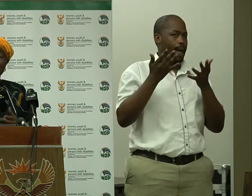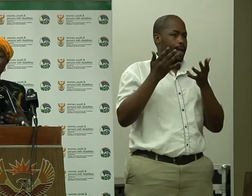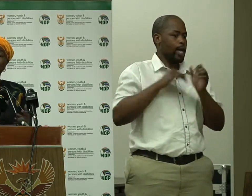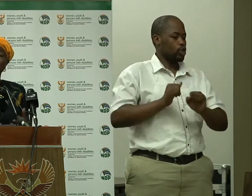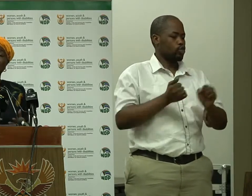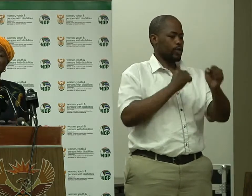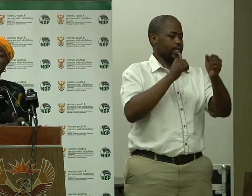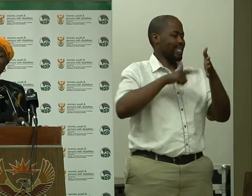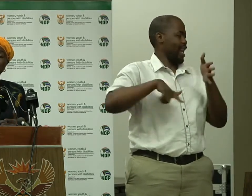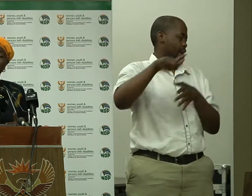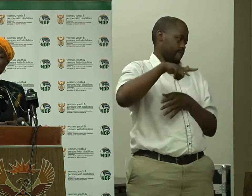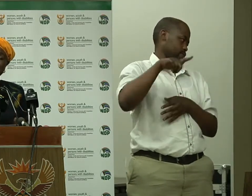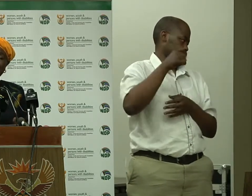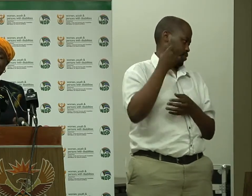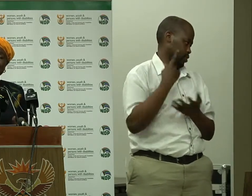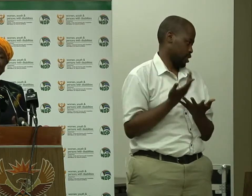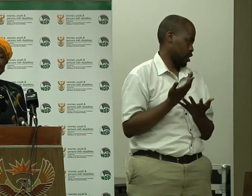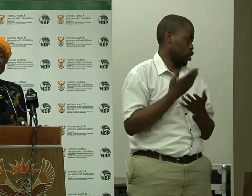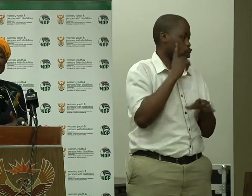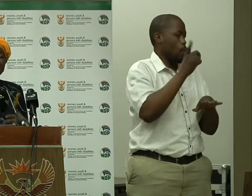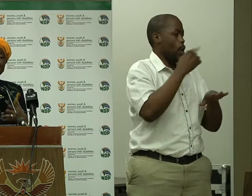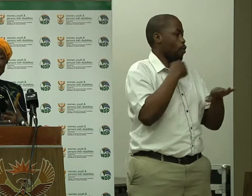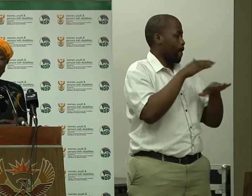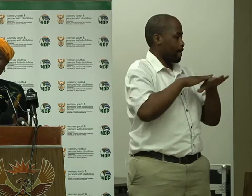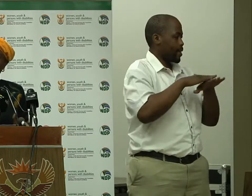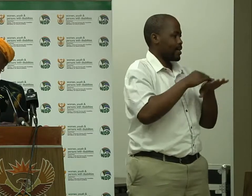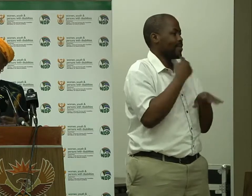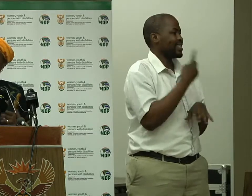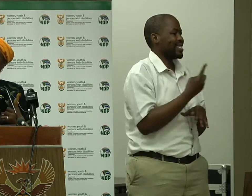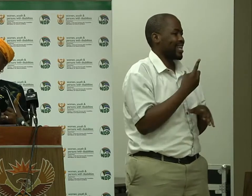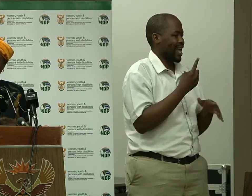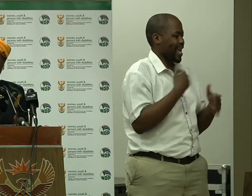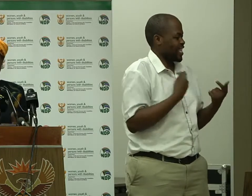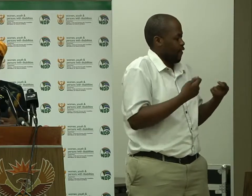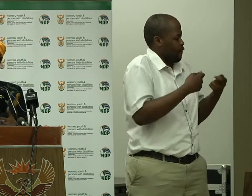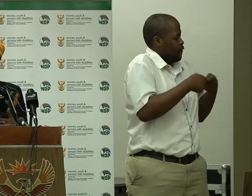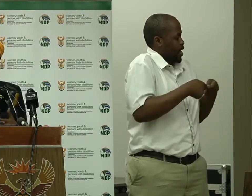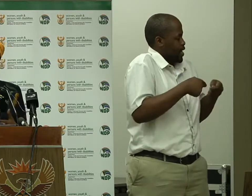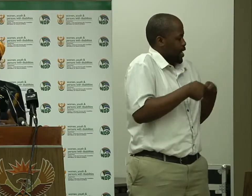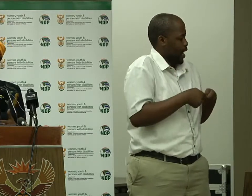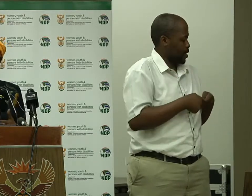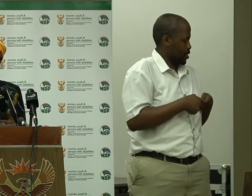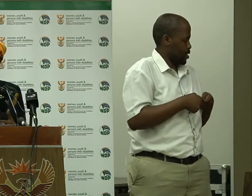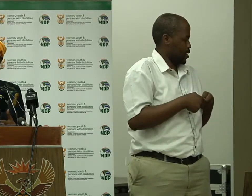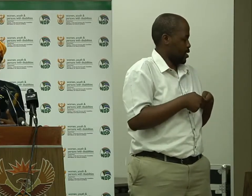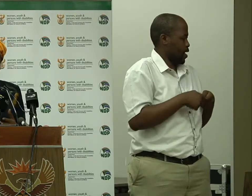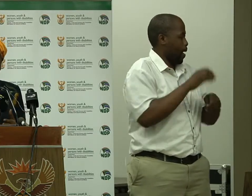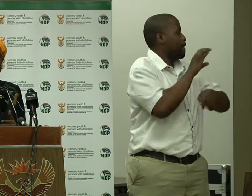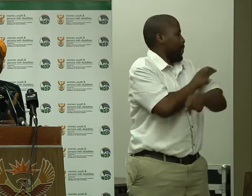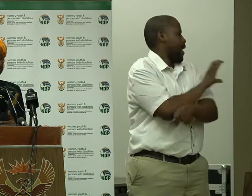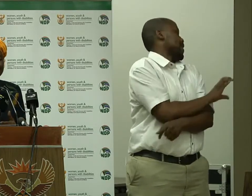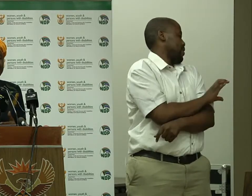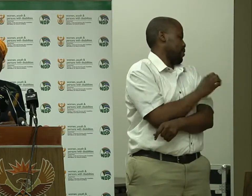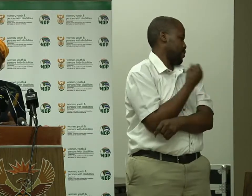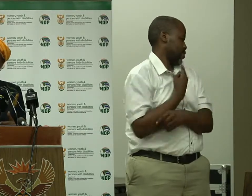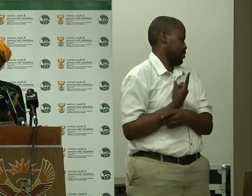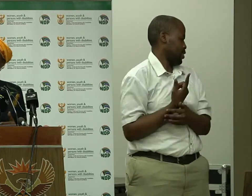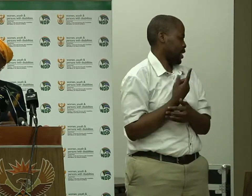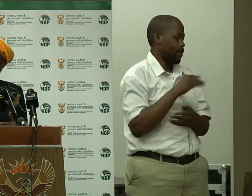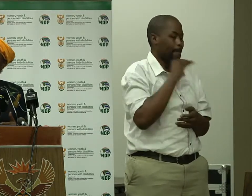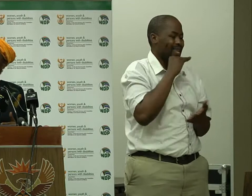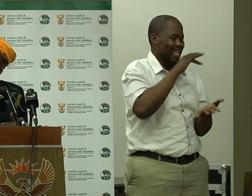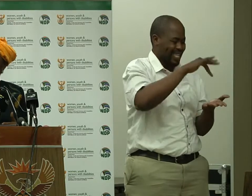And I suppose basically what we're saying, it's a funded mandate, which is at the